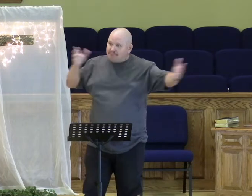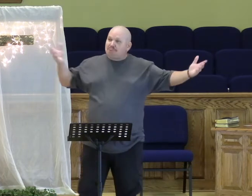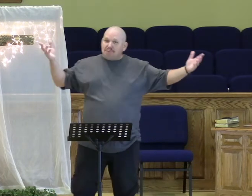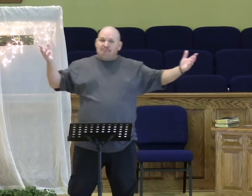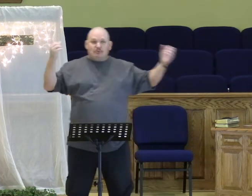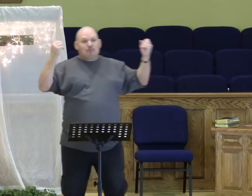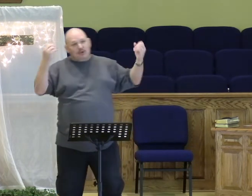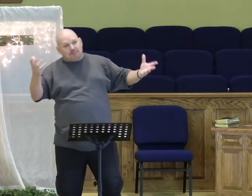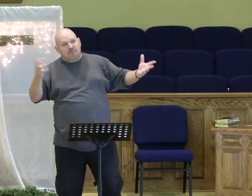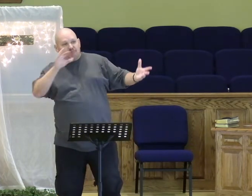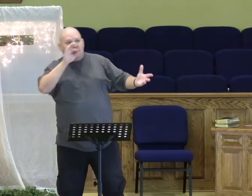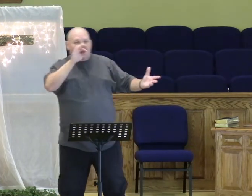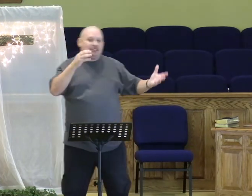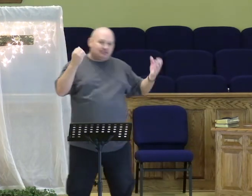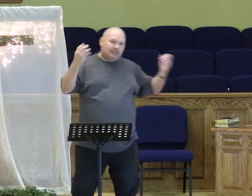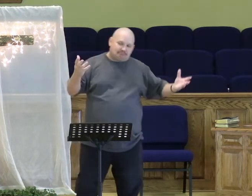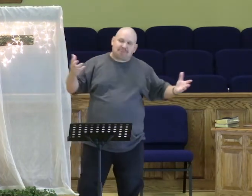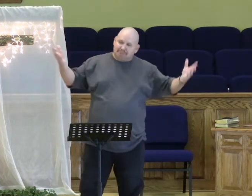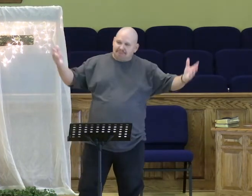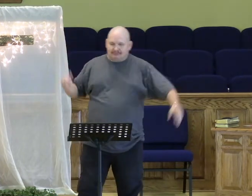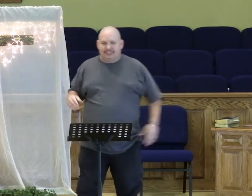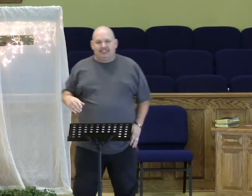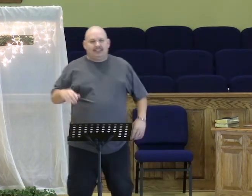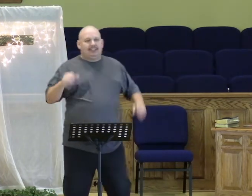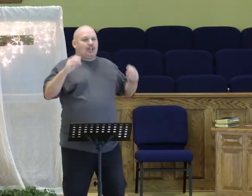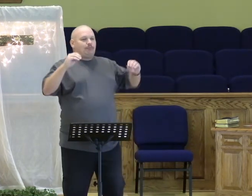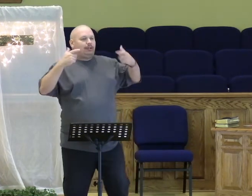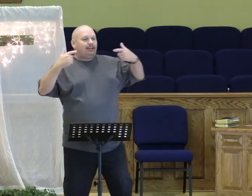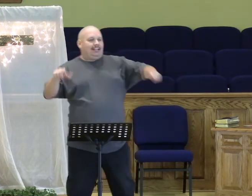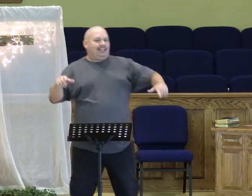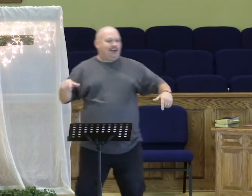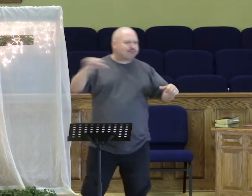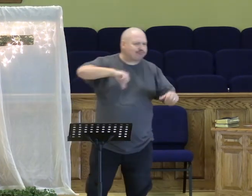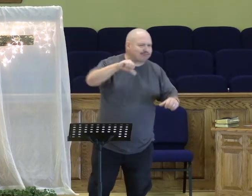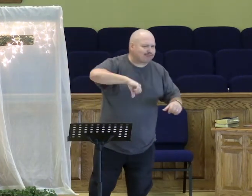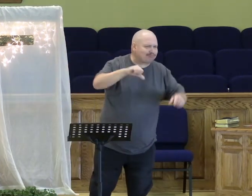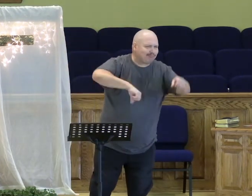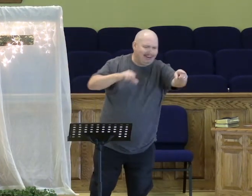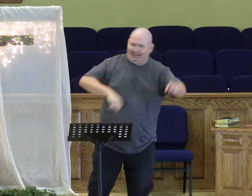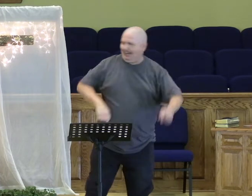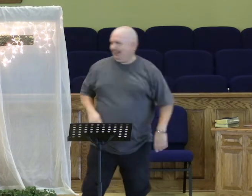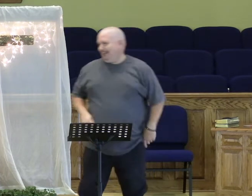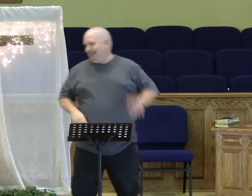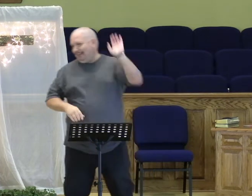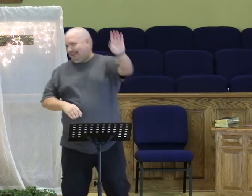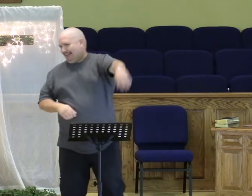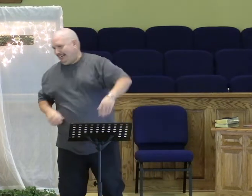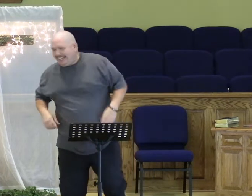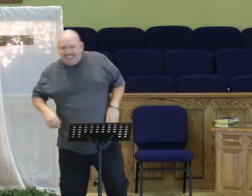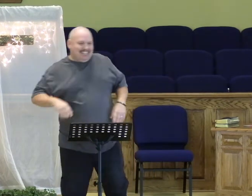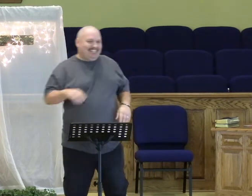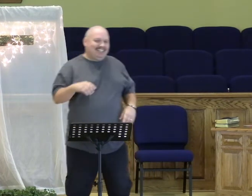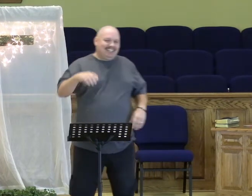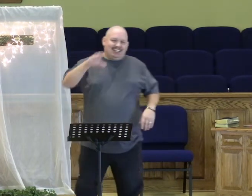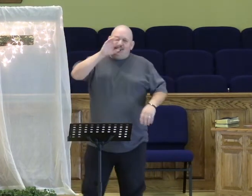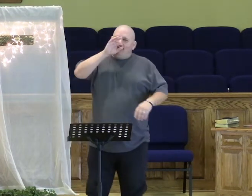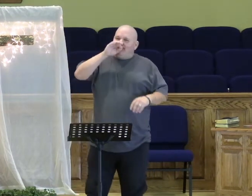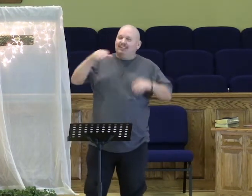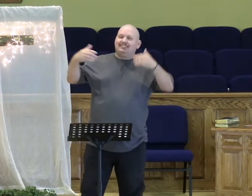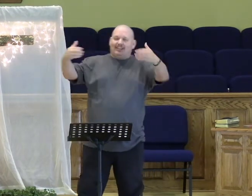here. Uh-huh. Lots of Chick-fil-A folk, okay. So who's saying boo back there? Wow, someone's booing Chick-fil-A in